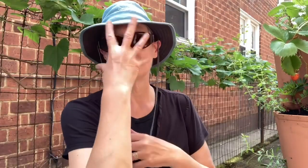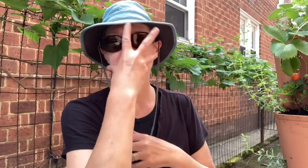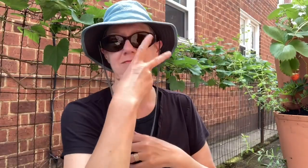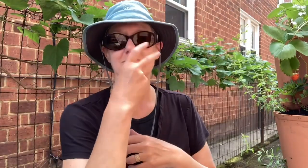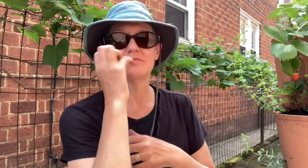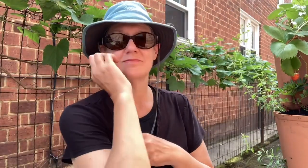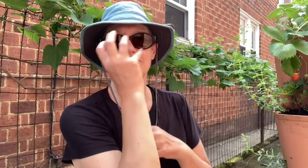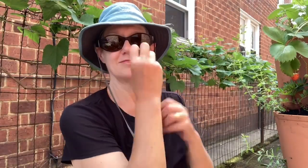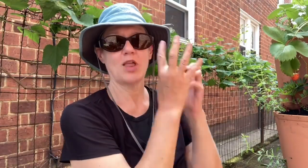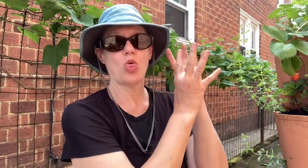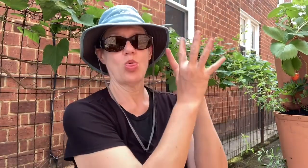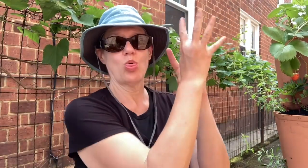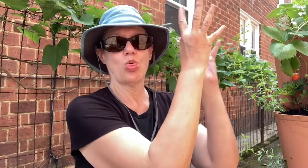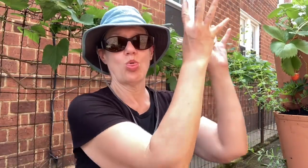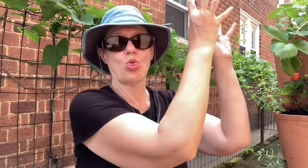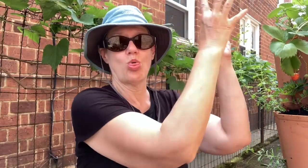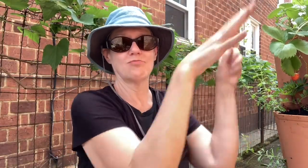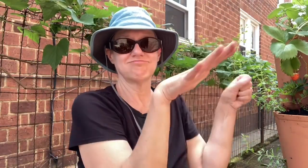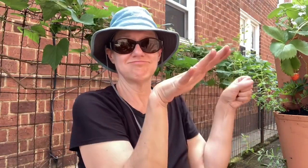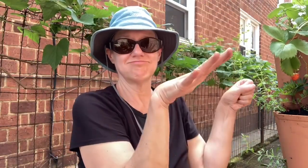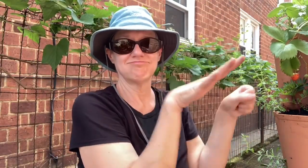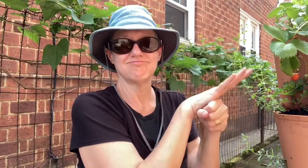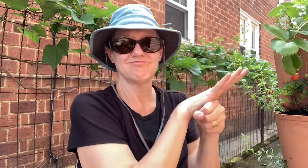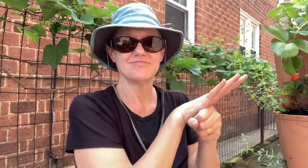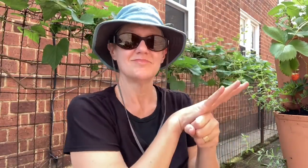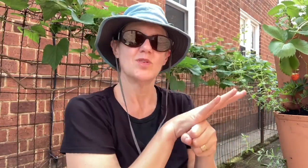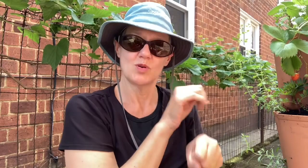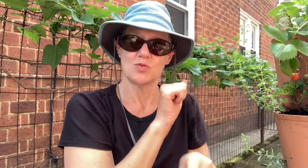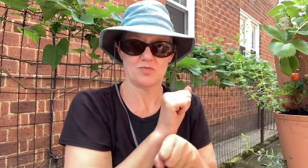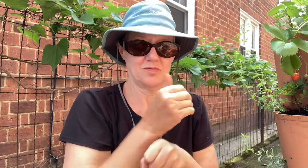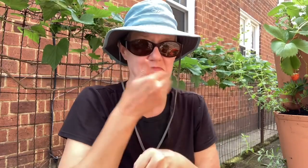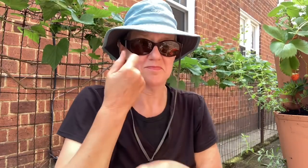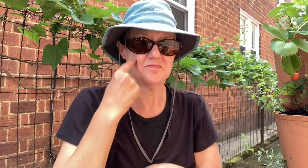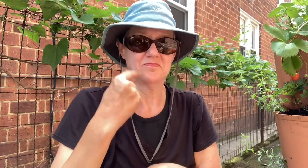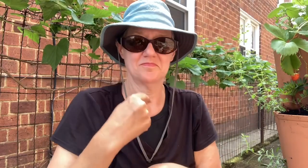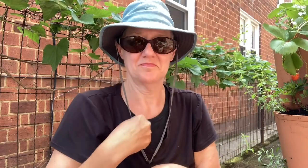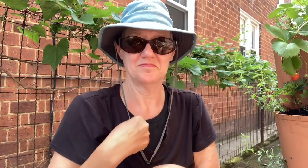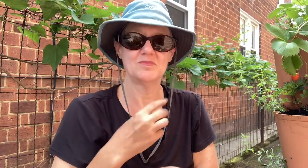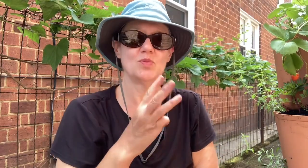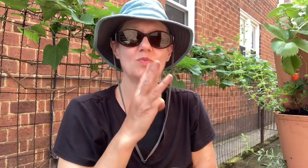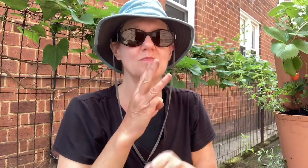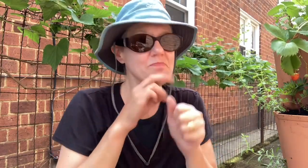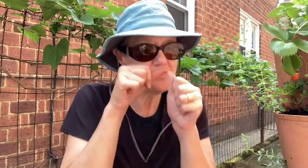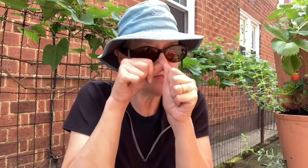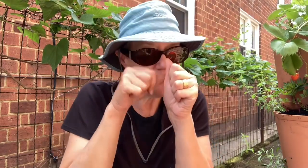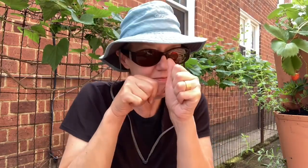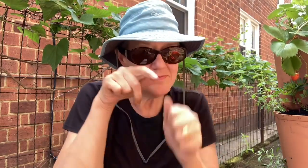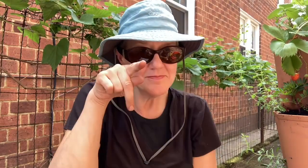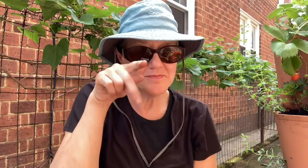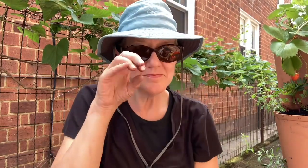down, and I want the top to be beautiful and full of growth. This is what works best for